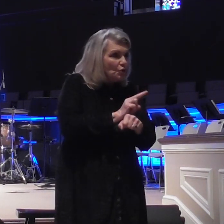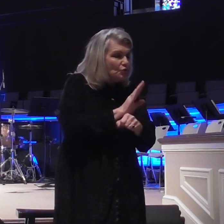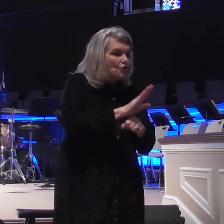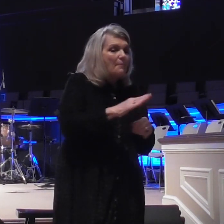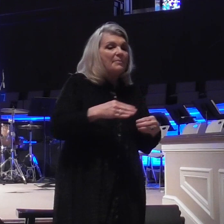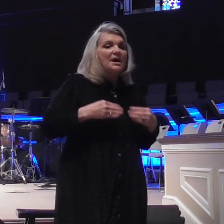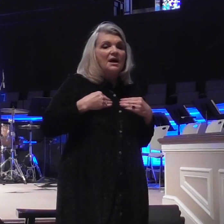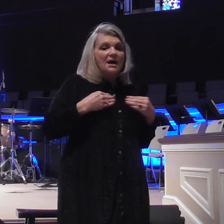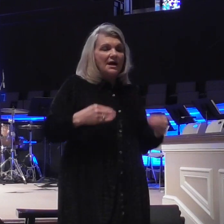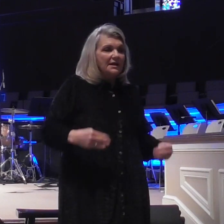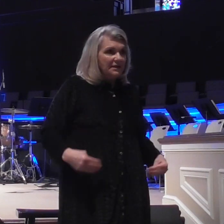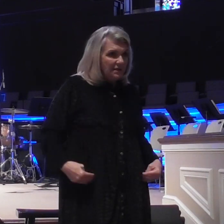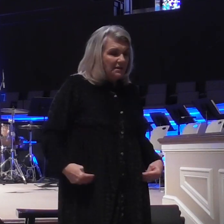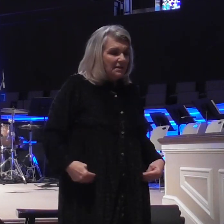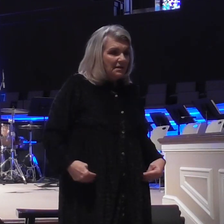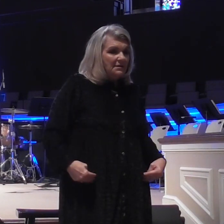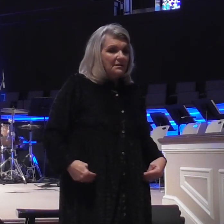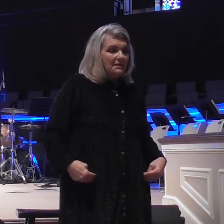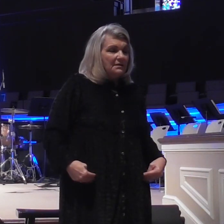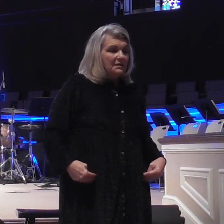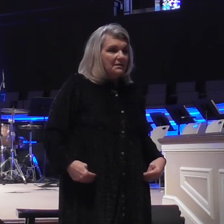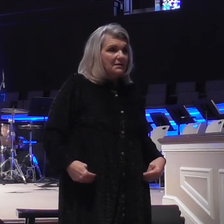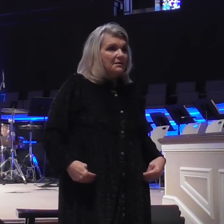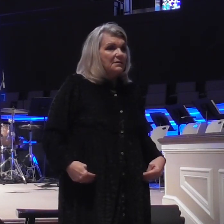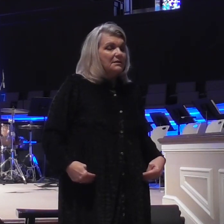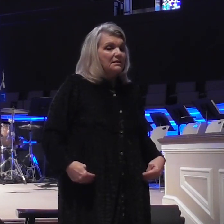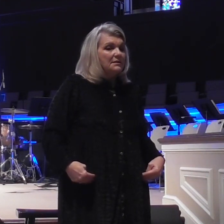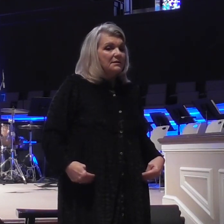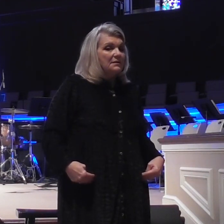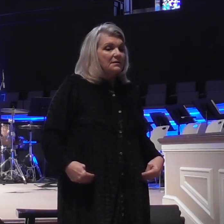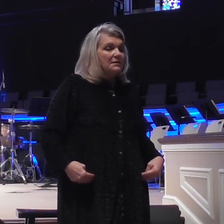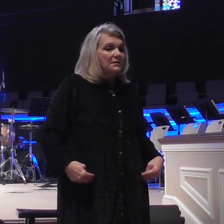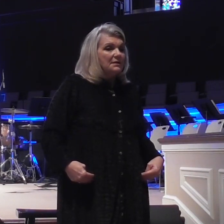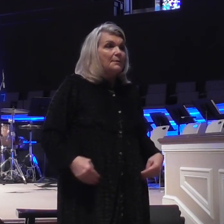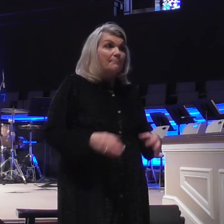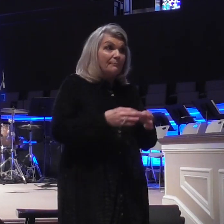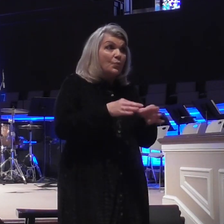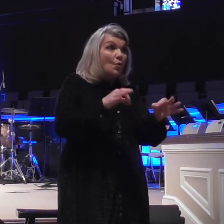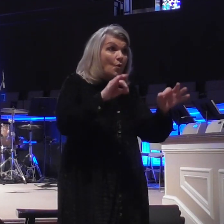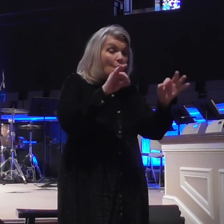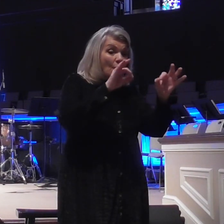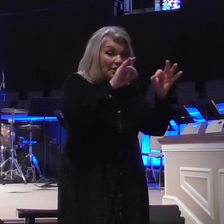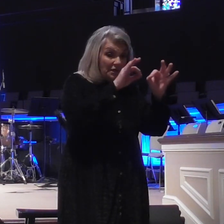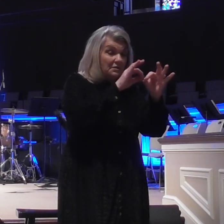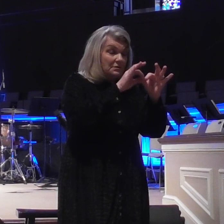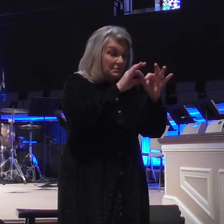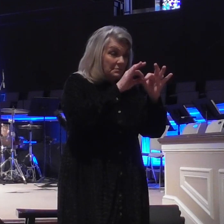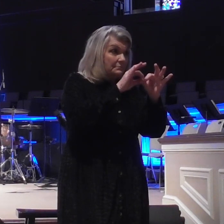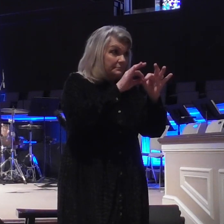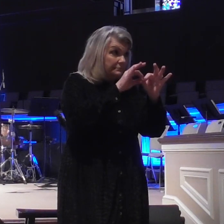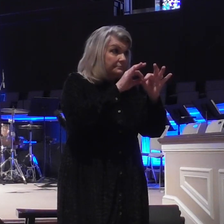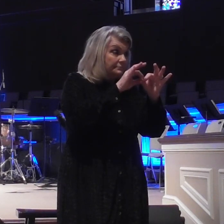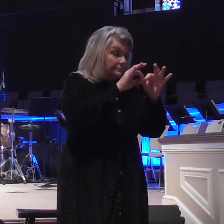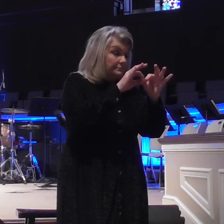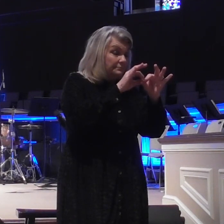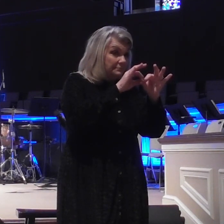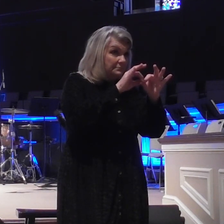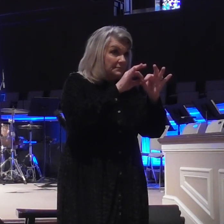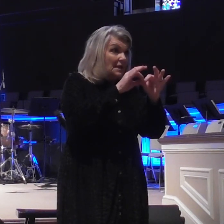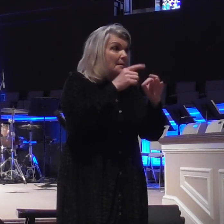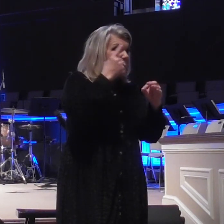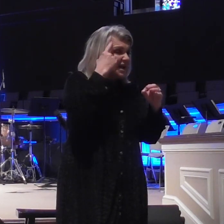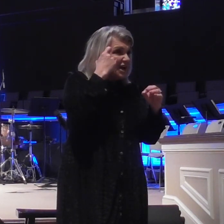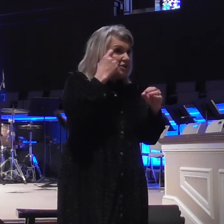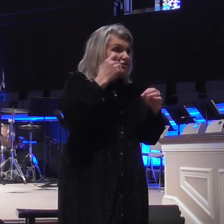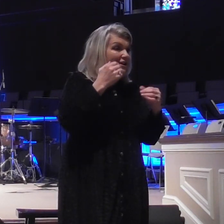and especially your sexual expression with your body, couldn't be more important. Couldn't be more consequential. And when